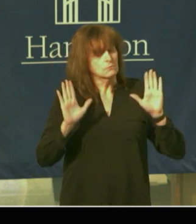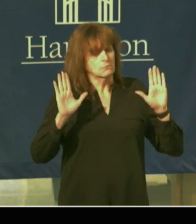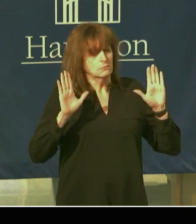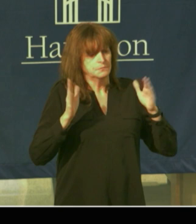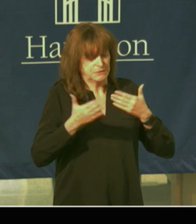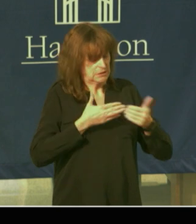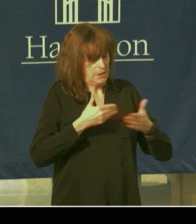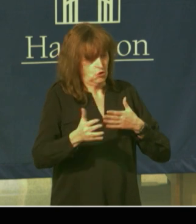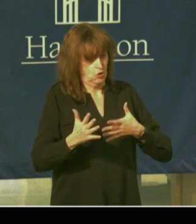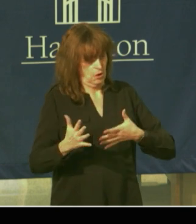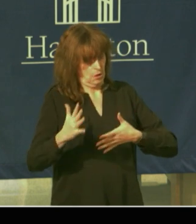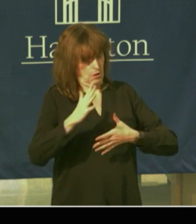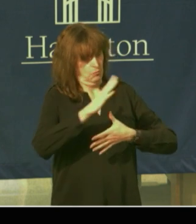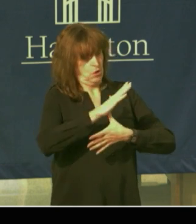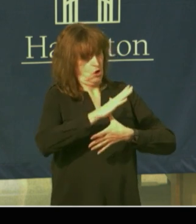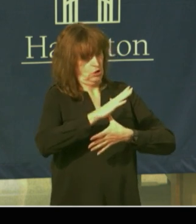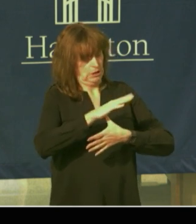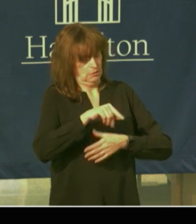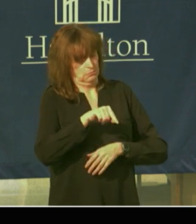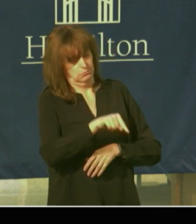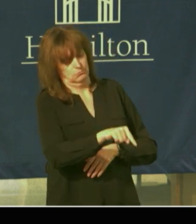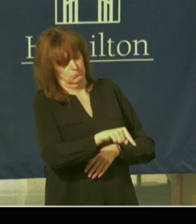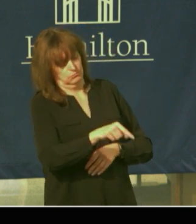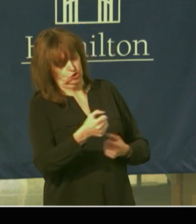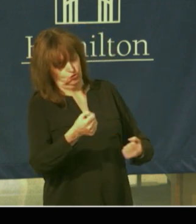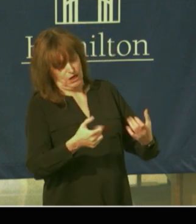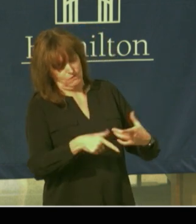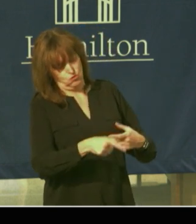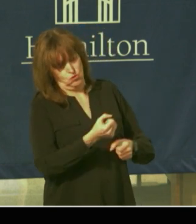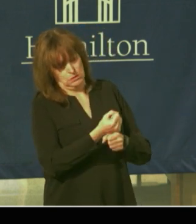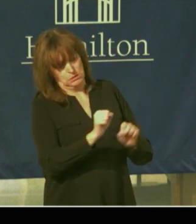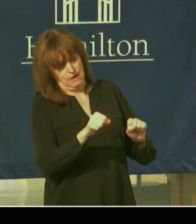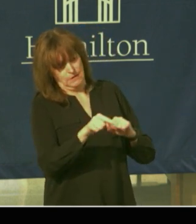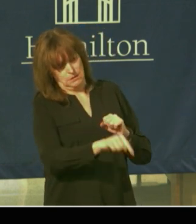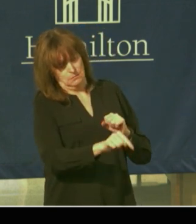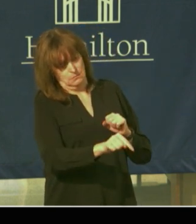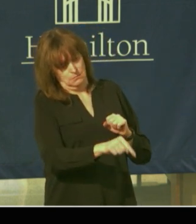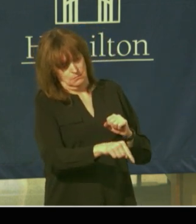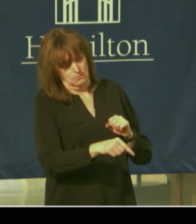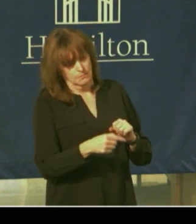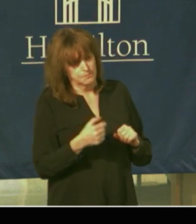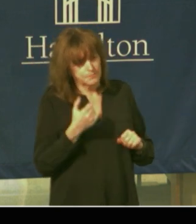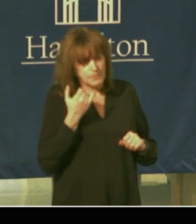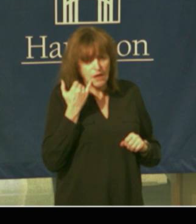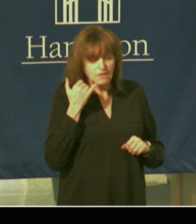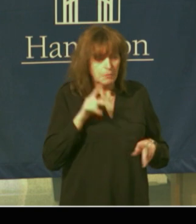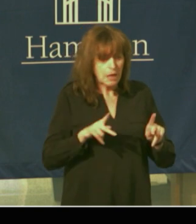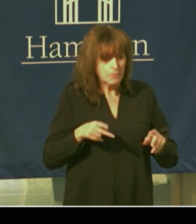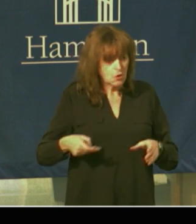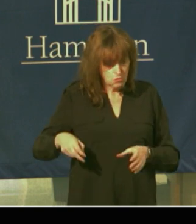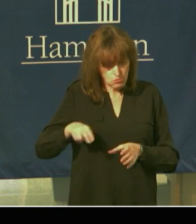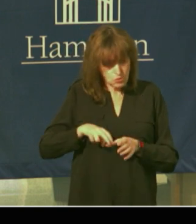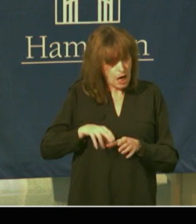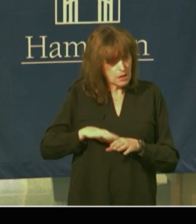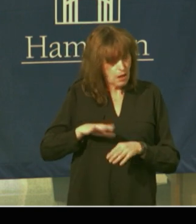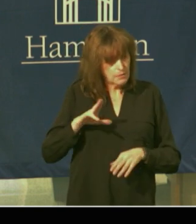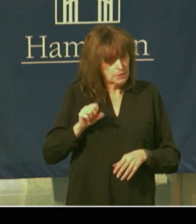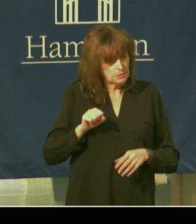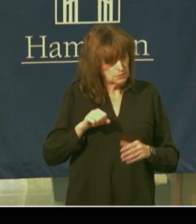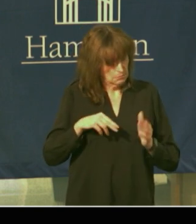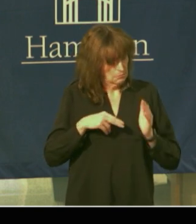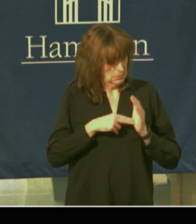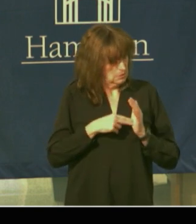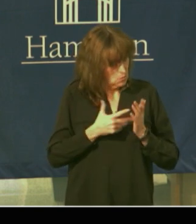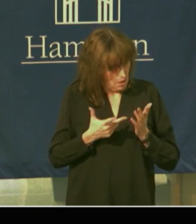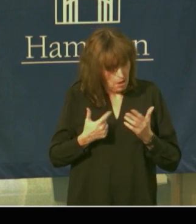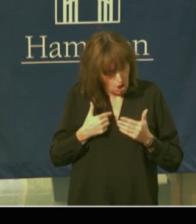bus to encourage passengers to think about their personal spacing, because it's important we do that whenever we go out. The other thing that we have